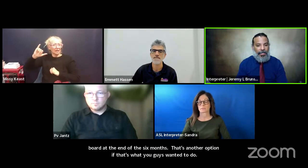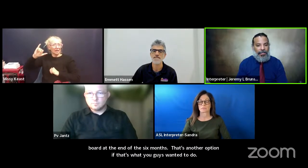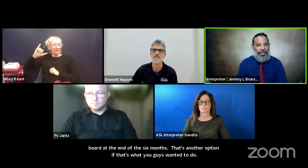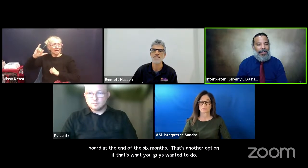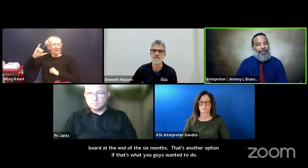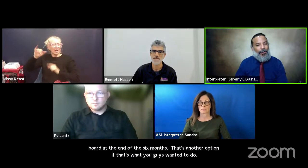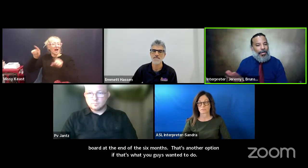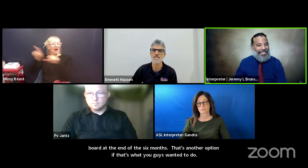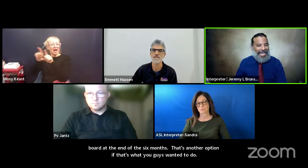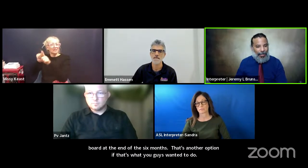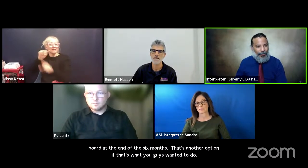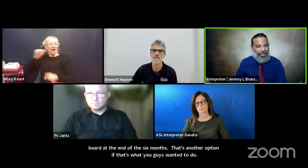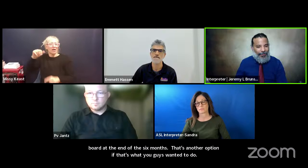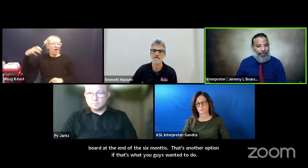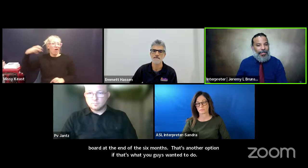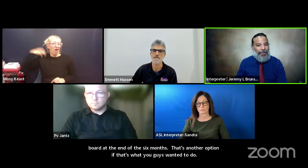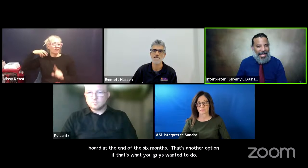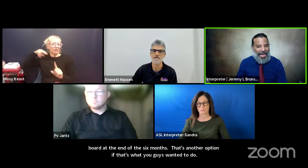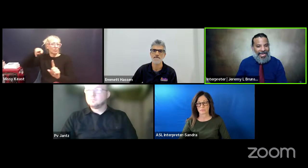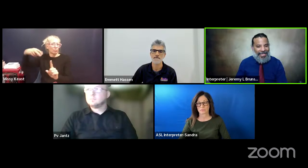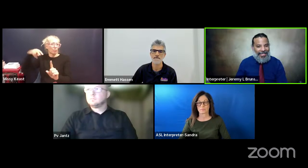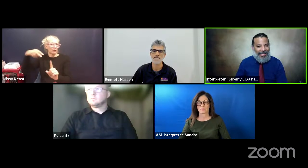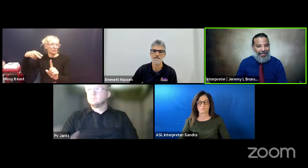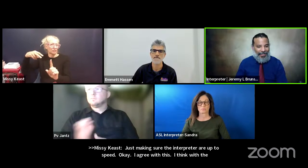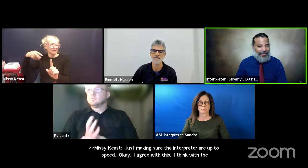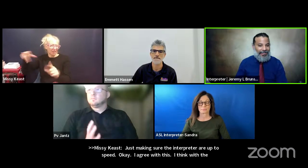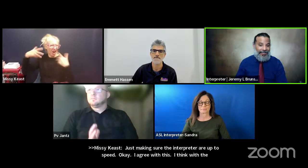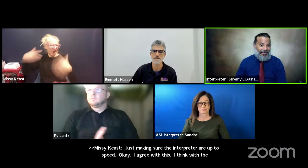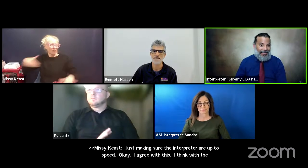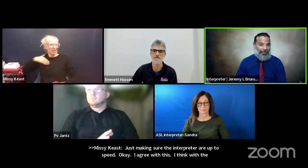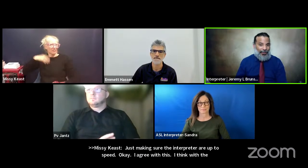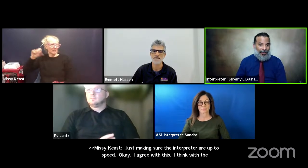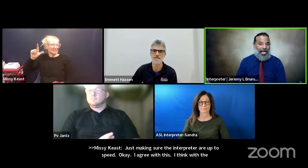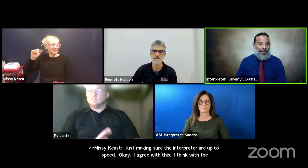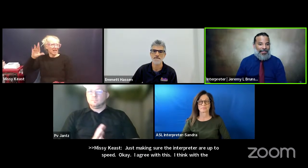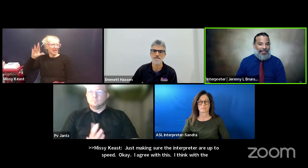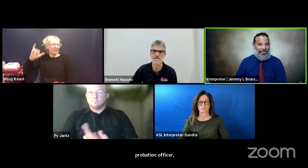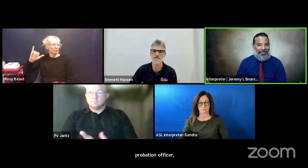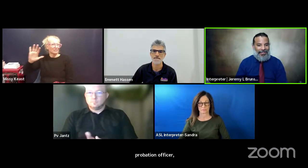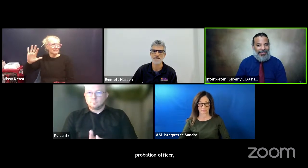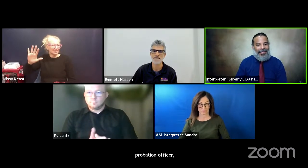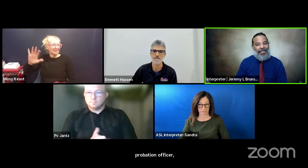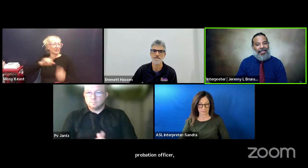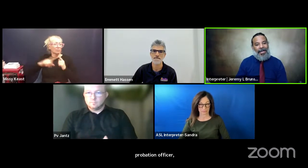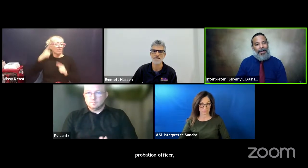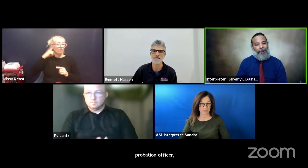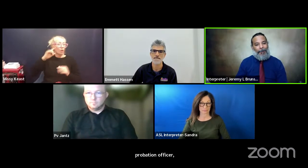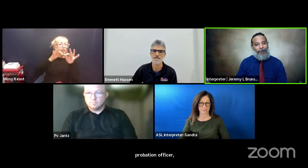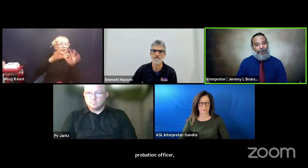officer, and they're already salaried, right? They're being paid because that's what their job is.